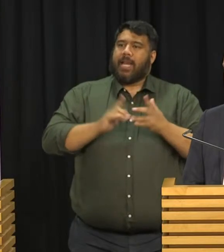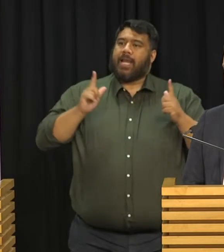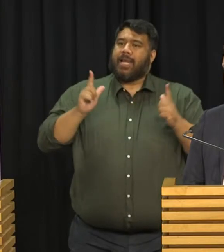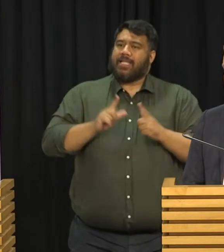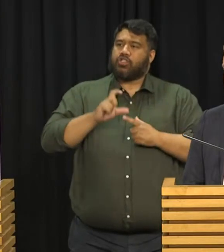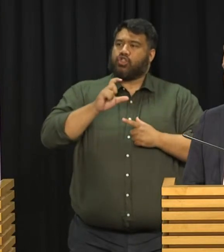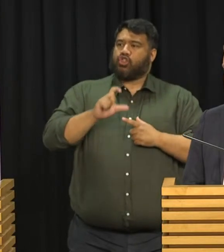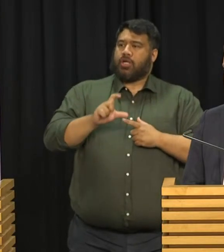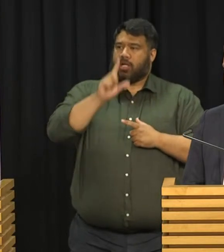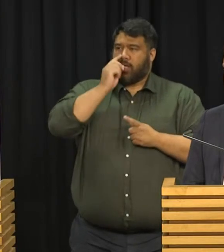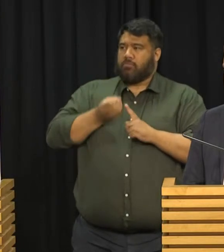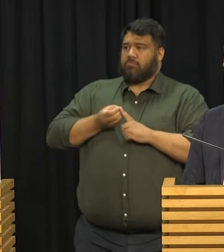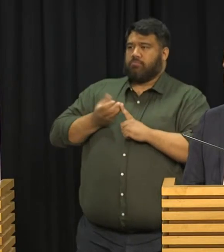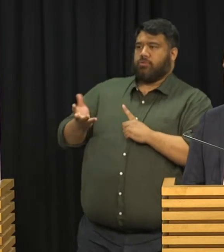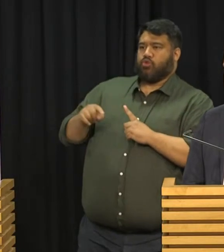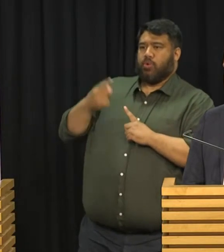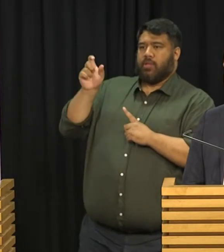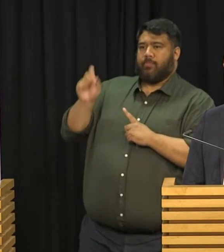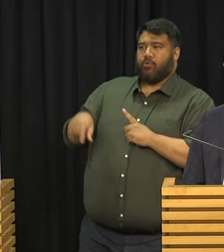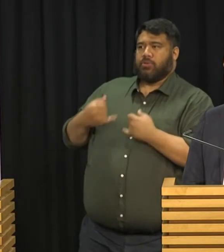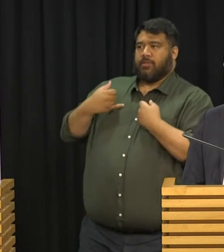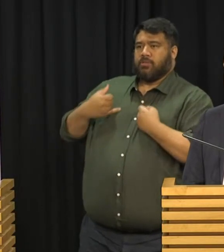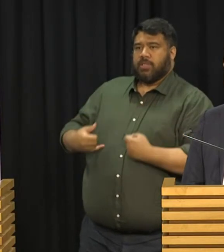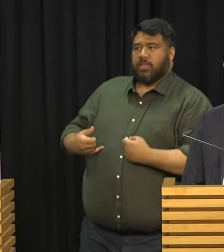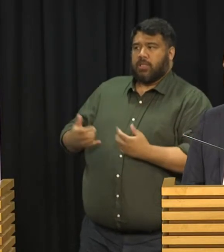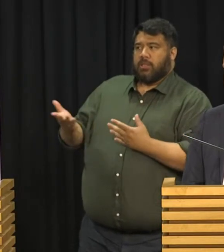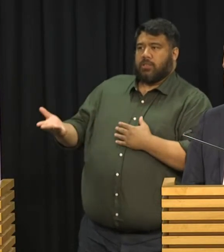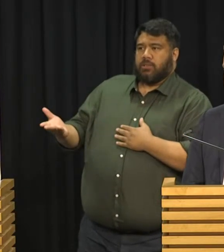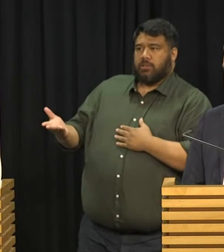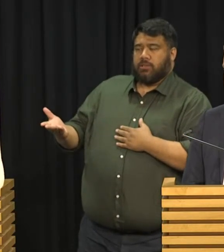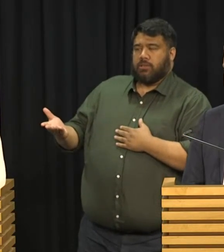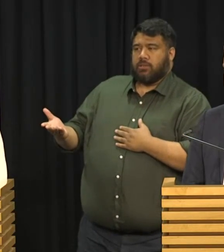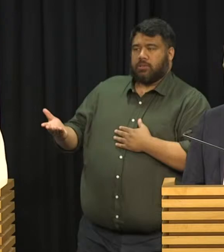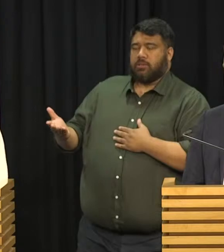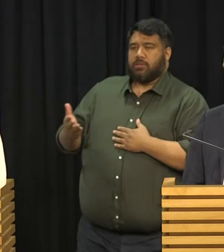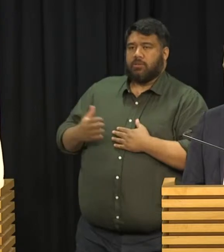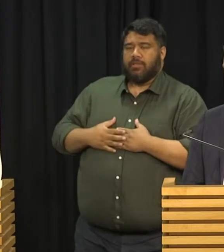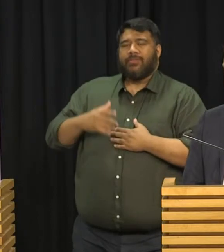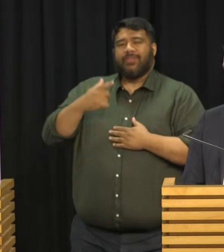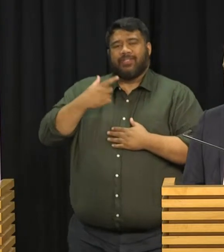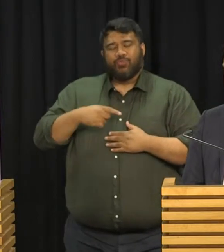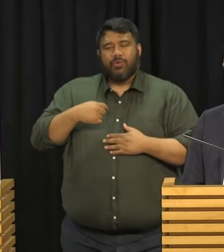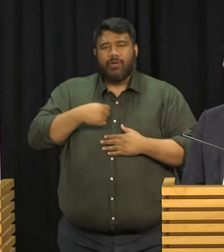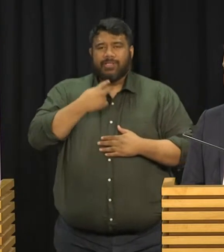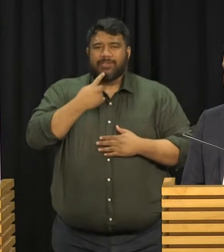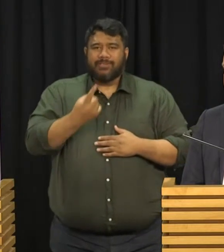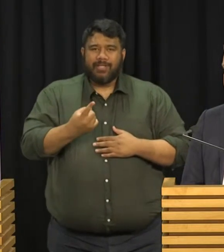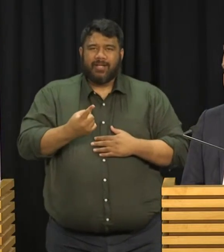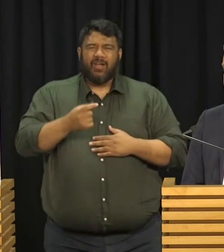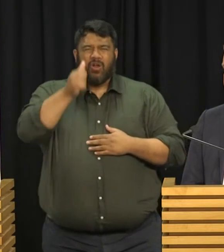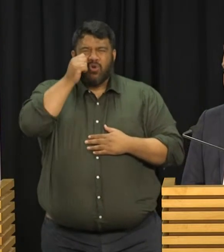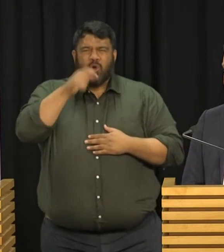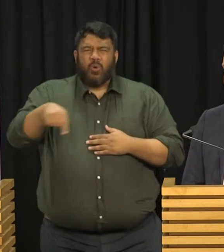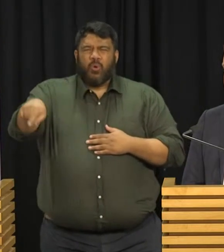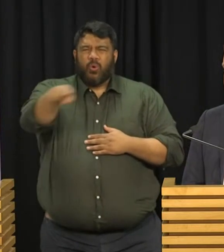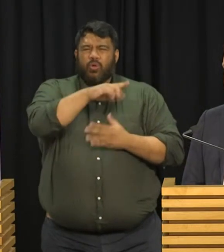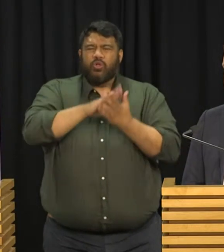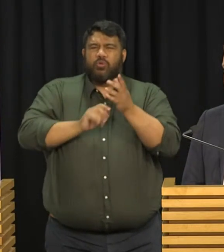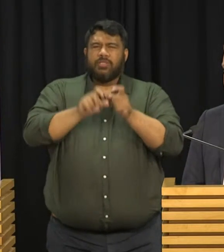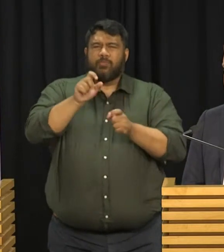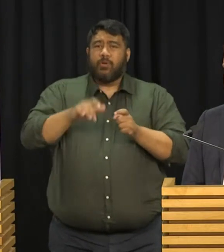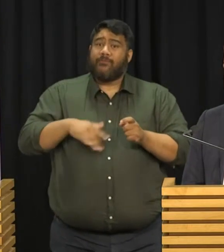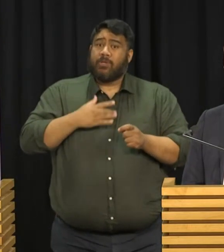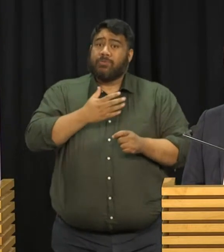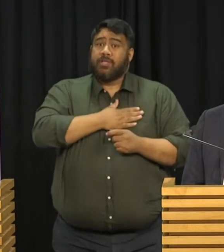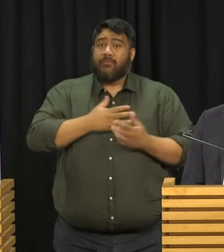someone who's vulnerable. And that's the whole idea of herd immunity. So my message to New Zealanders would be, I know that many people feel safe right